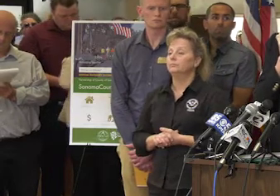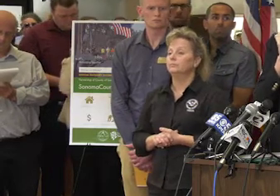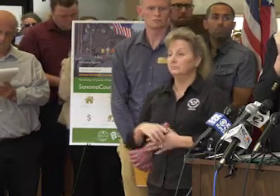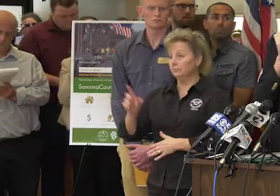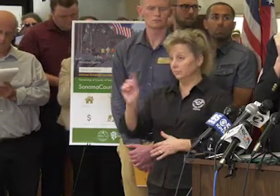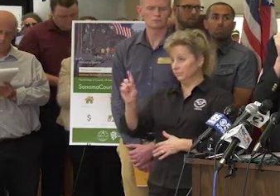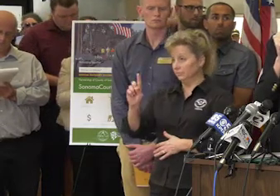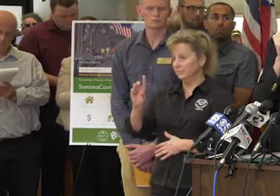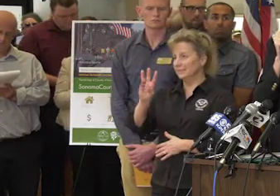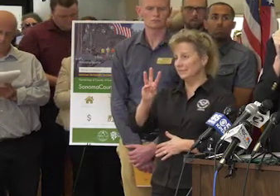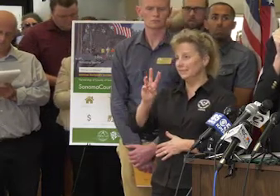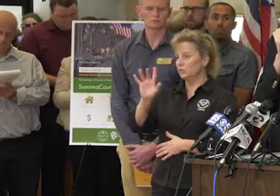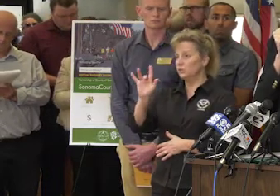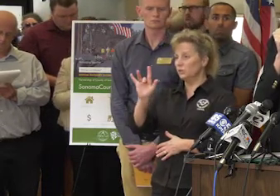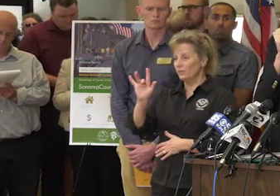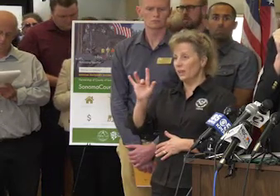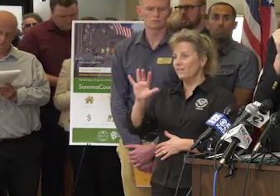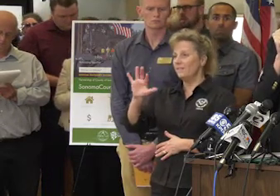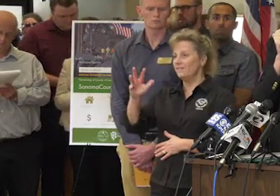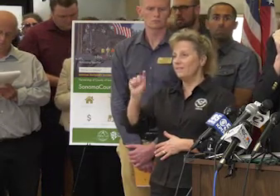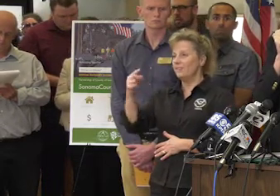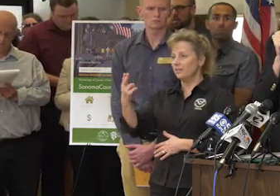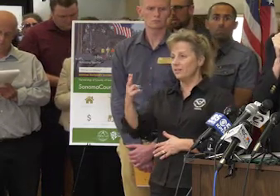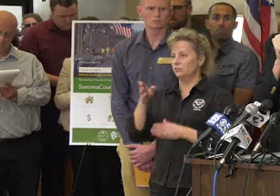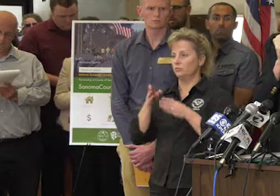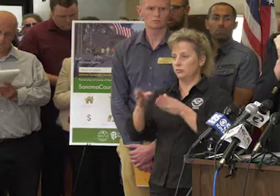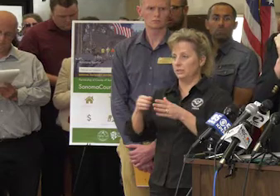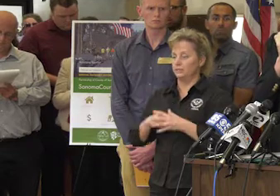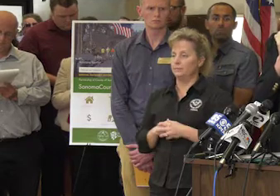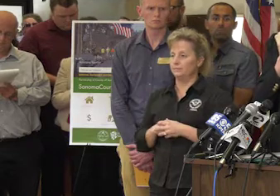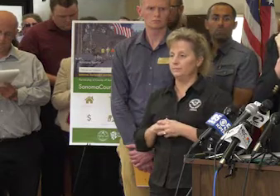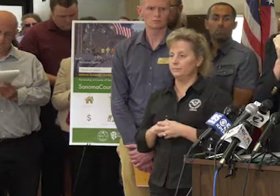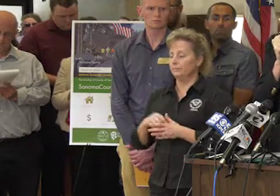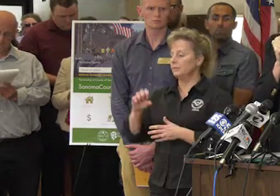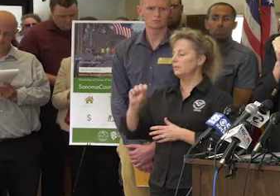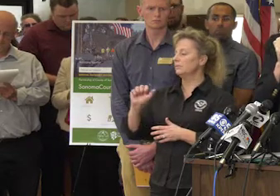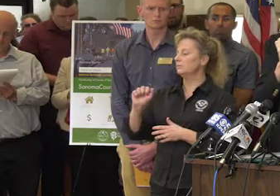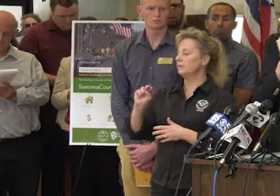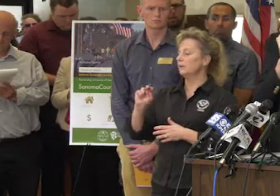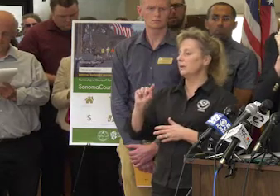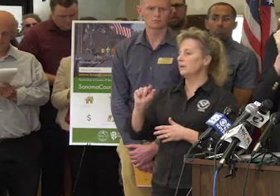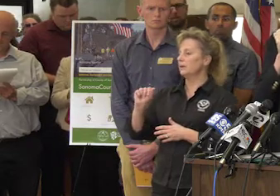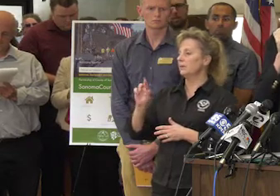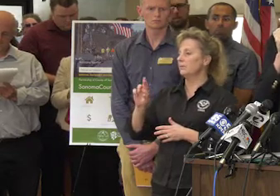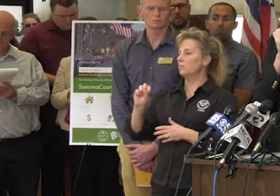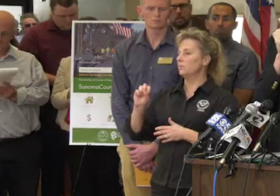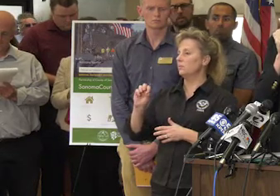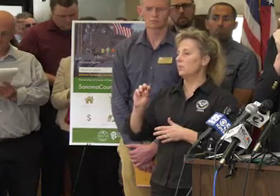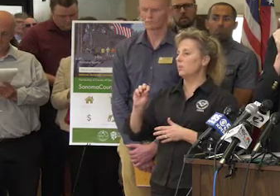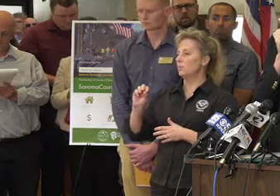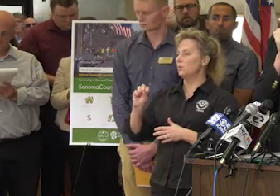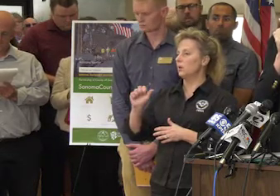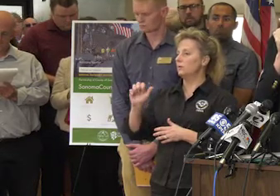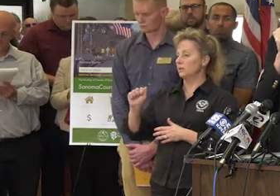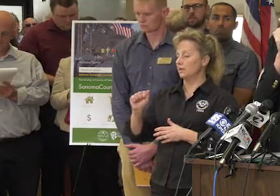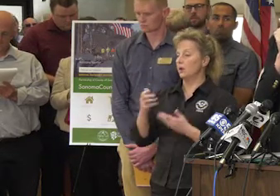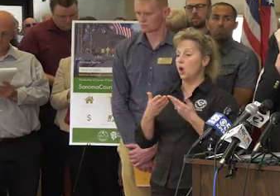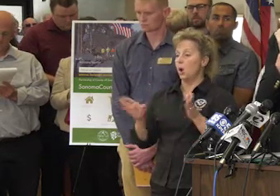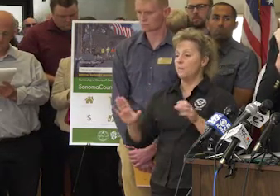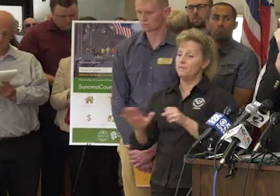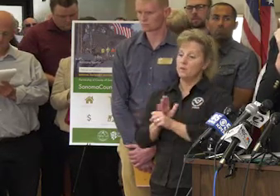located at 625 5th Street in Santa Rosa. It'll be open and